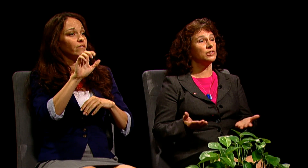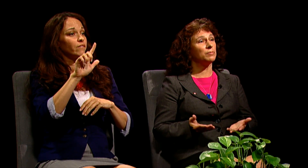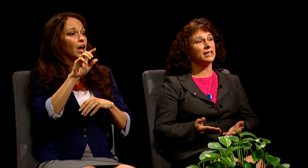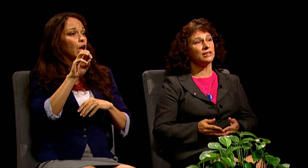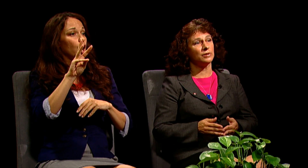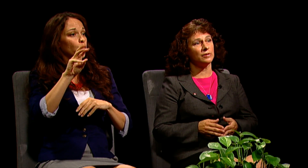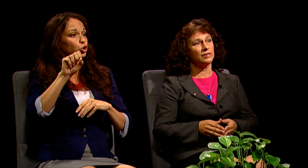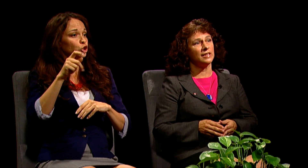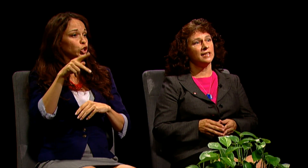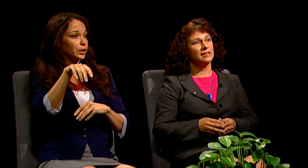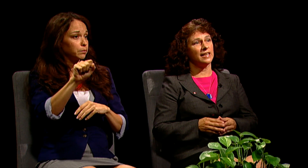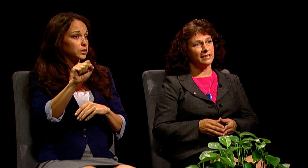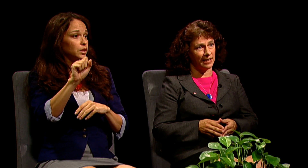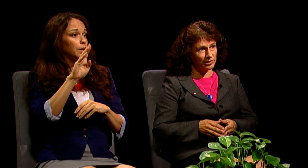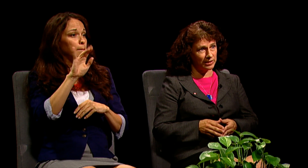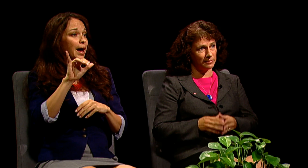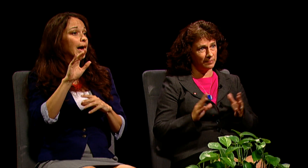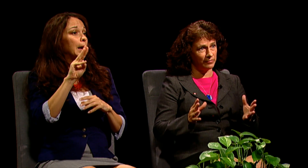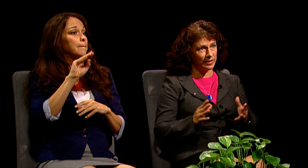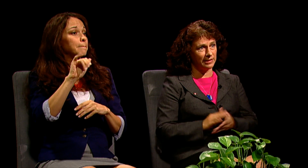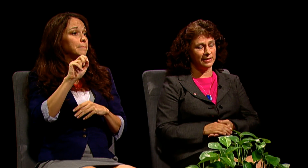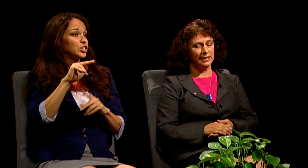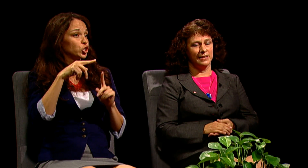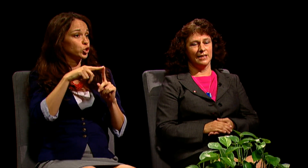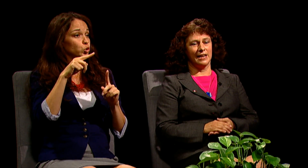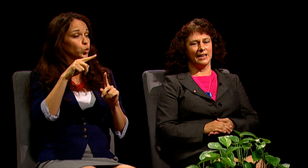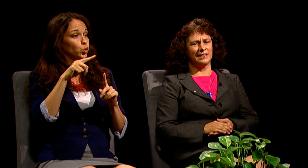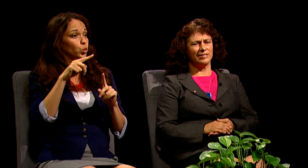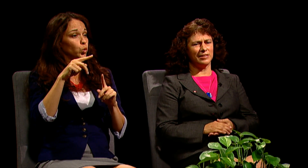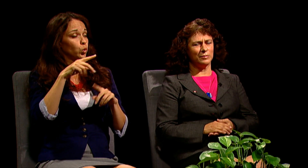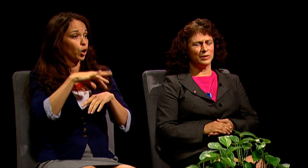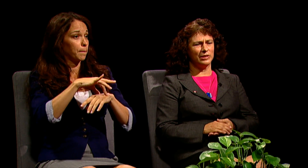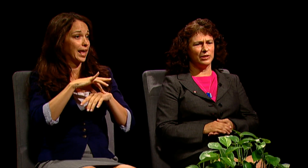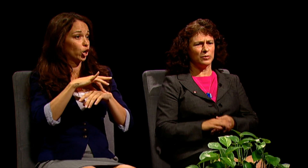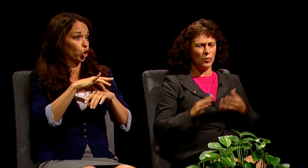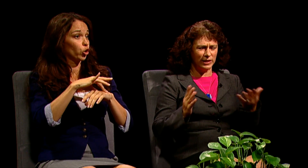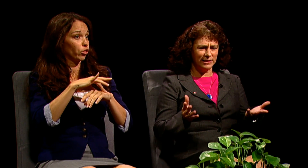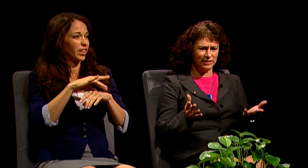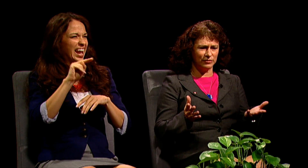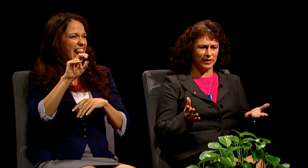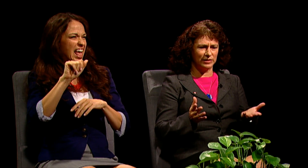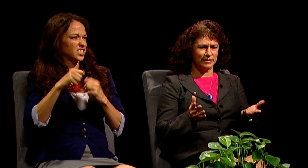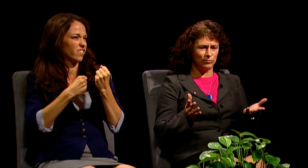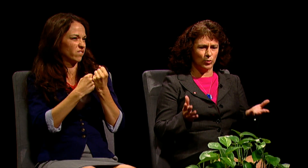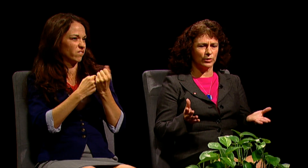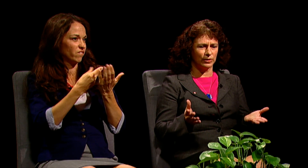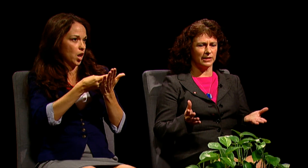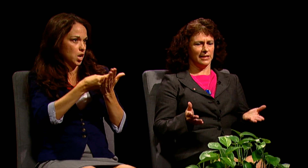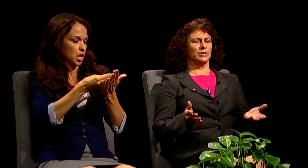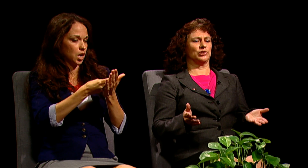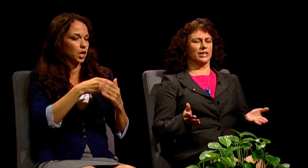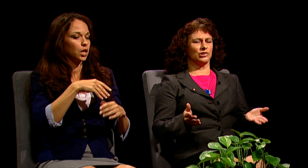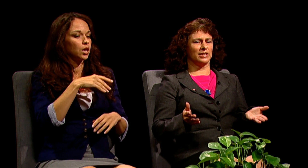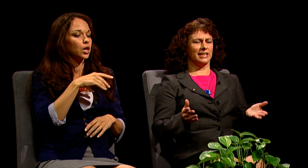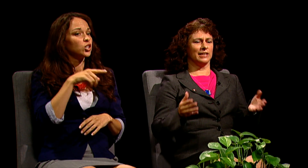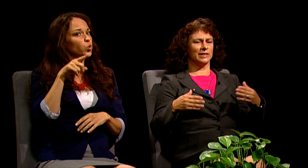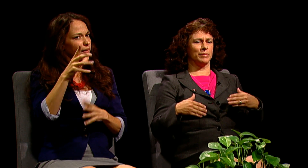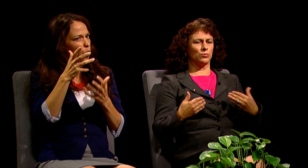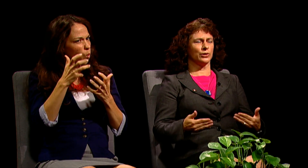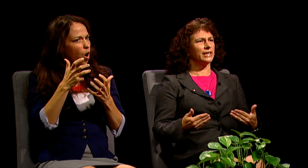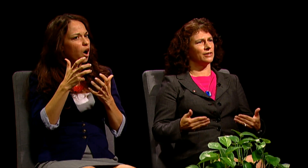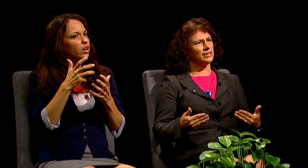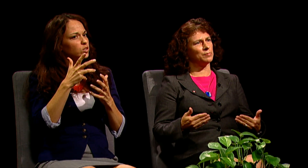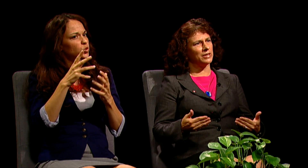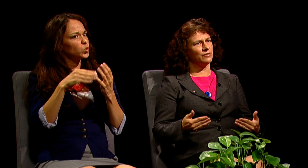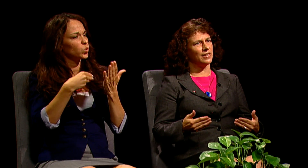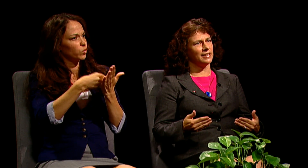the mission to Planet Earth that NASA funded. And I thought, well, they're wanting to fund work on climate change. And here I've